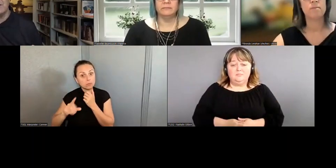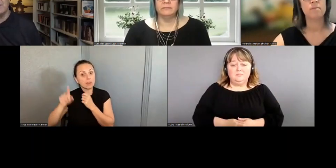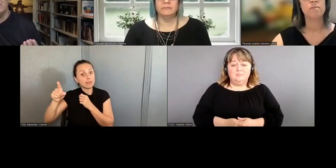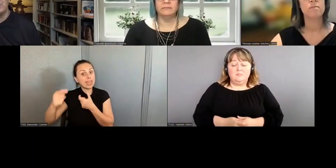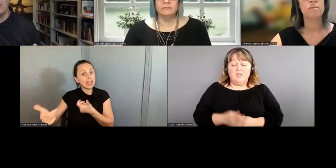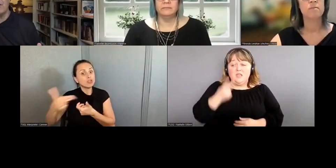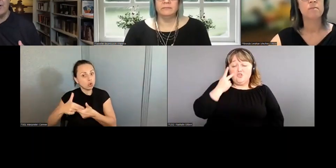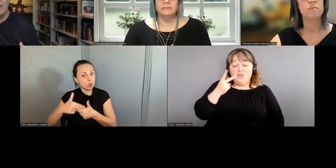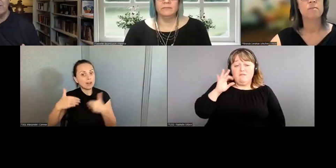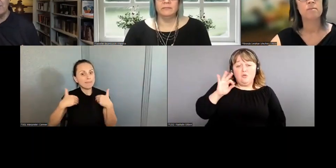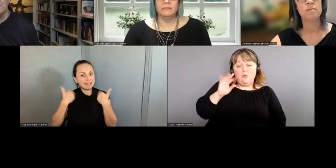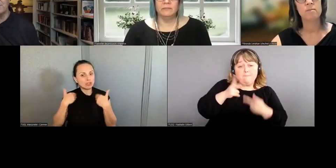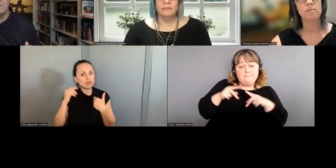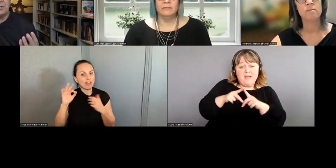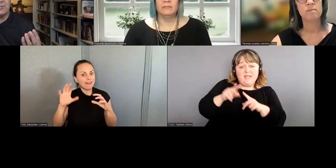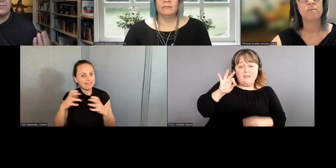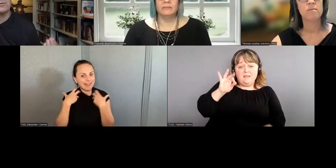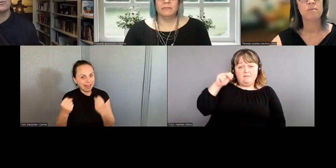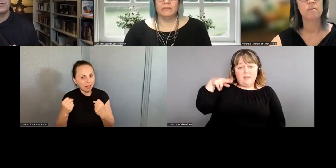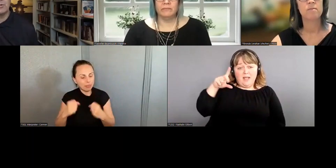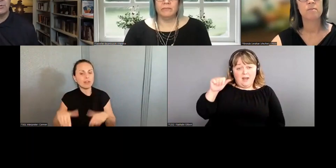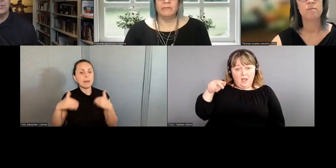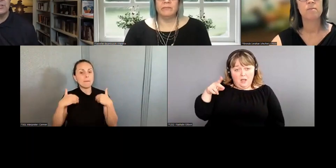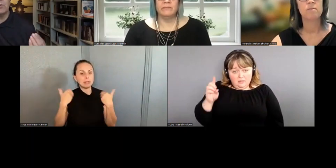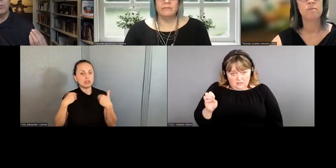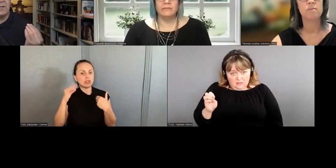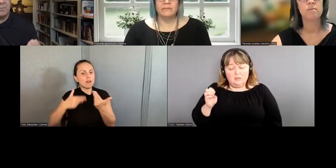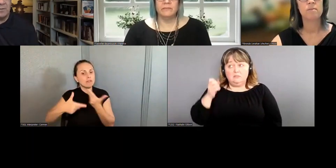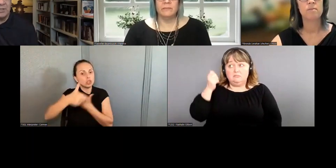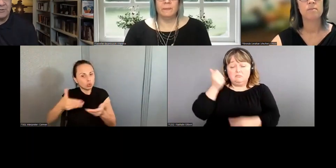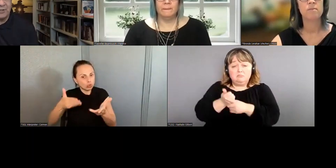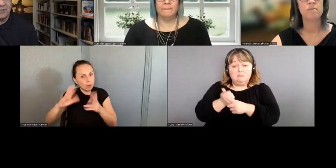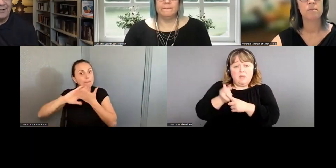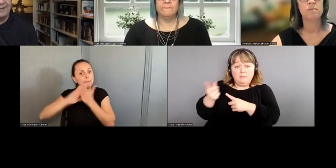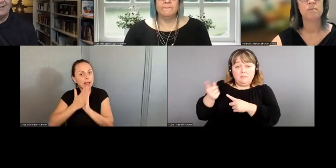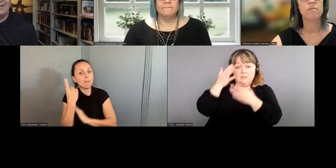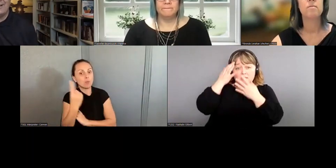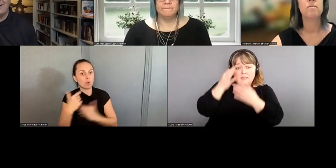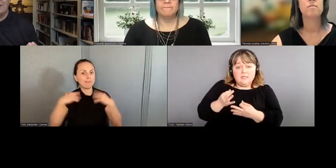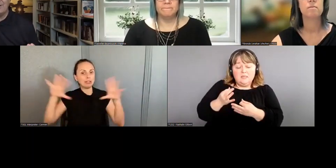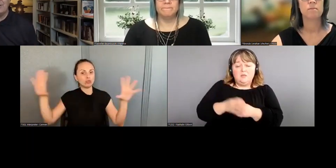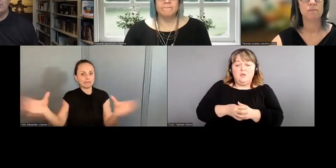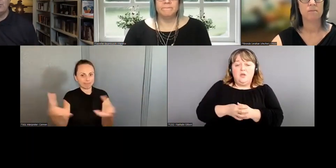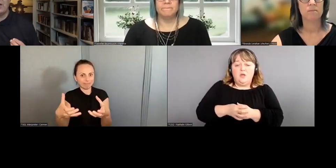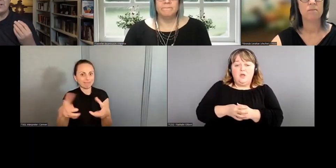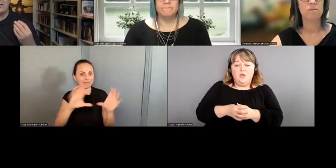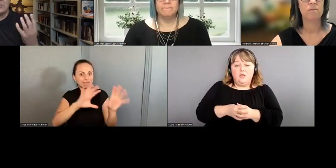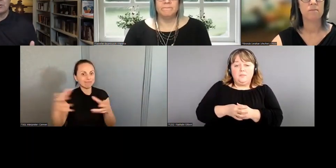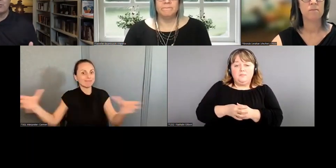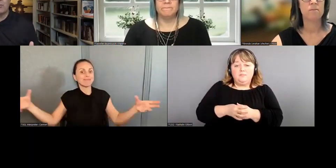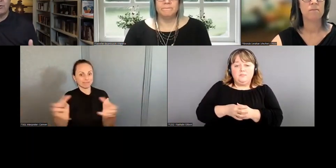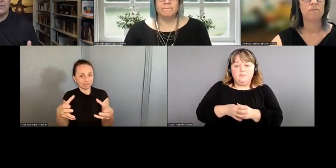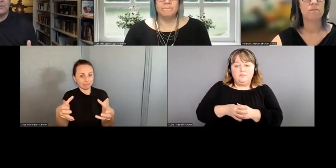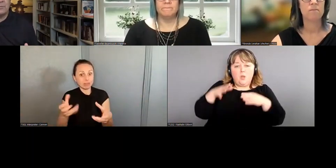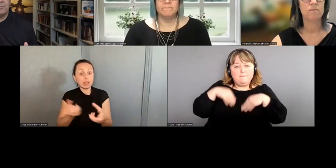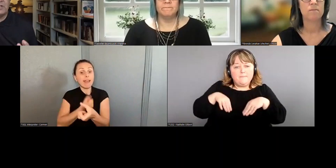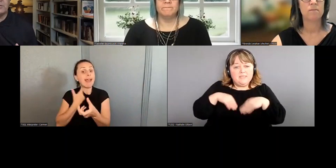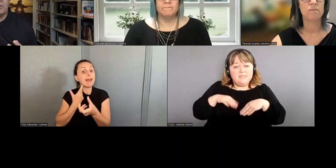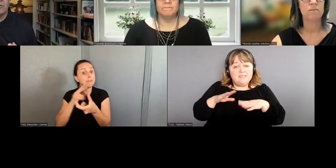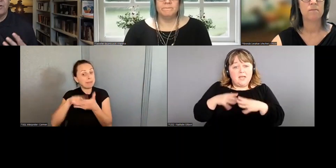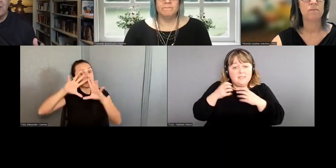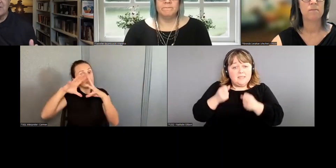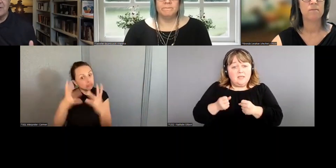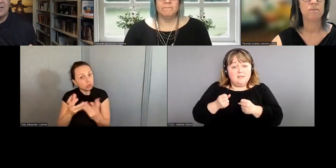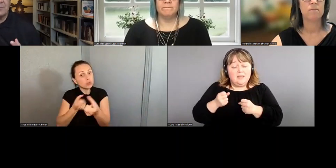joined the Ministry of Health and Ministry of Social Services into one ministry. And you get supports based